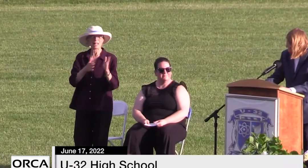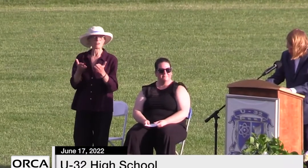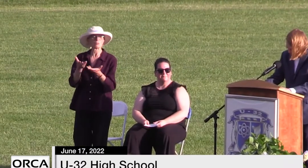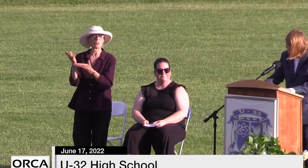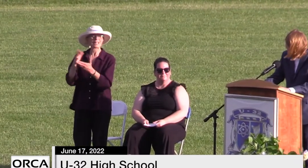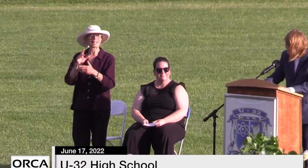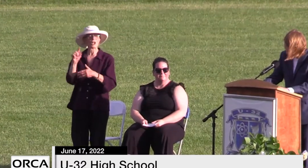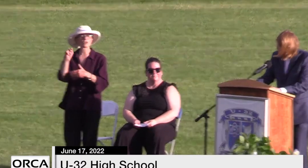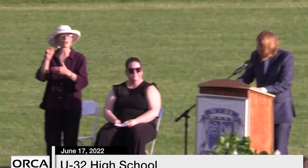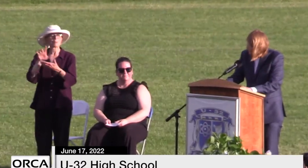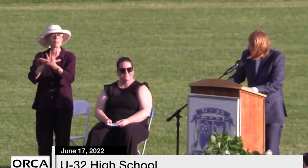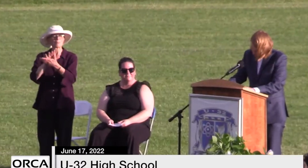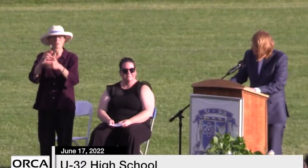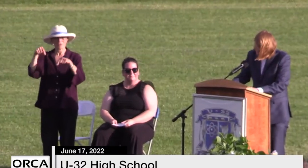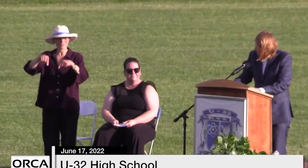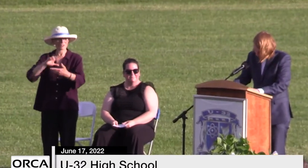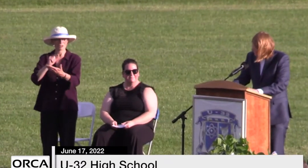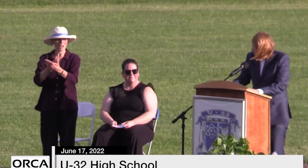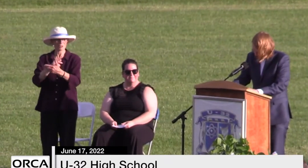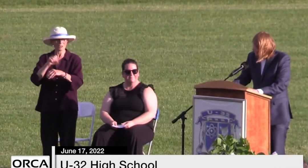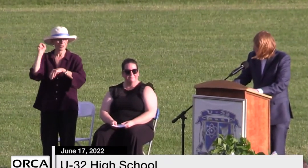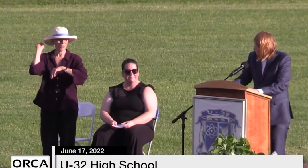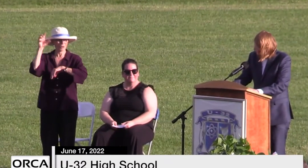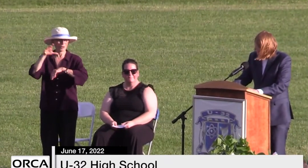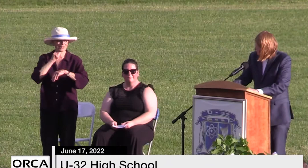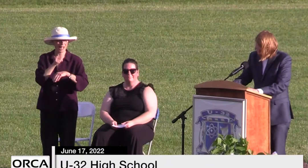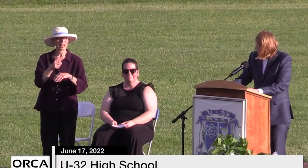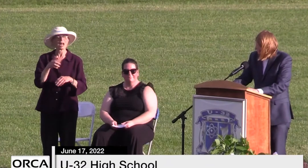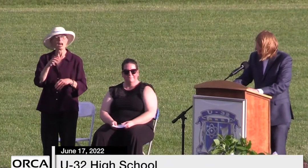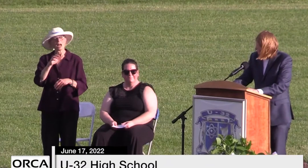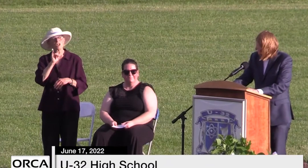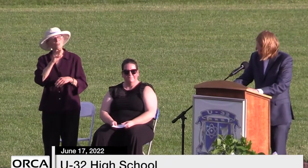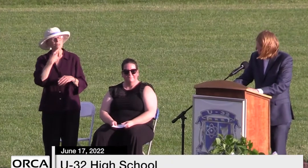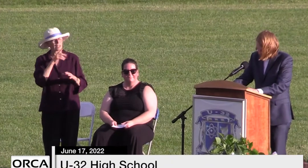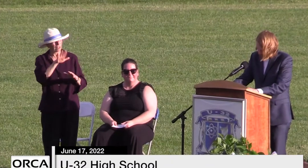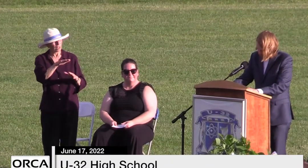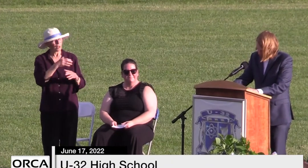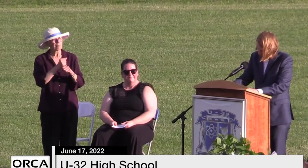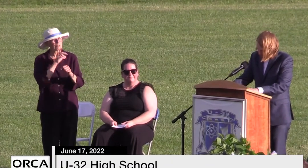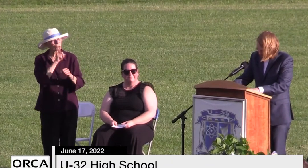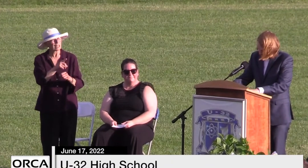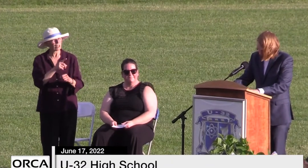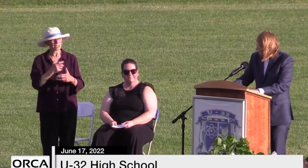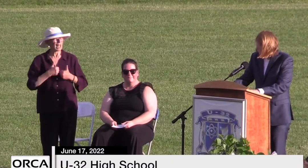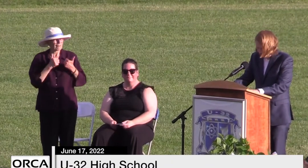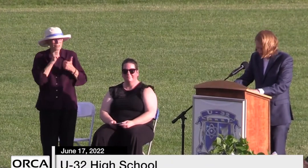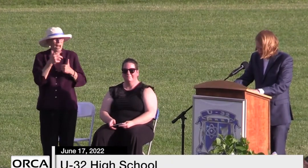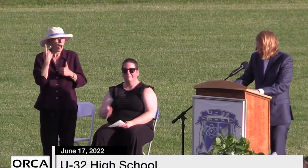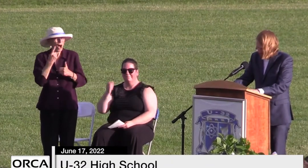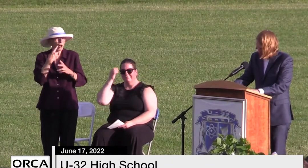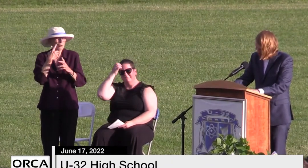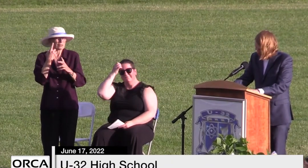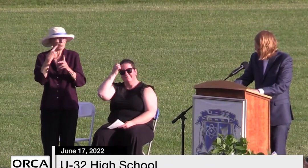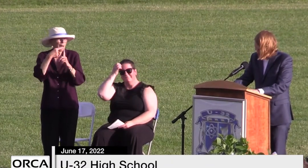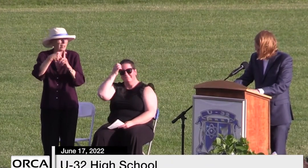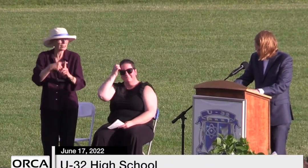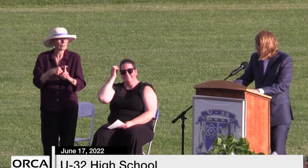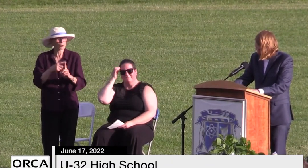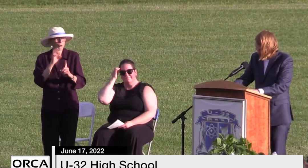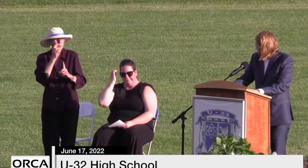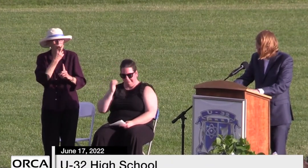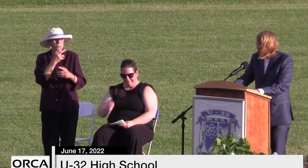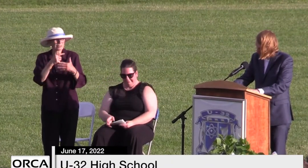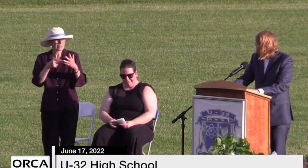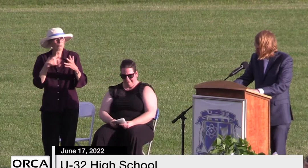to this graduation. He said, make sure to be real with them. Life is not all roses. It will not be easy. There will be